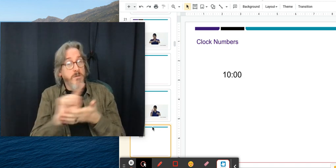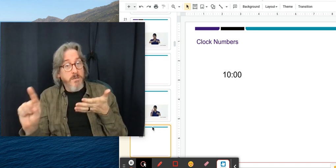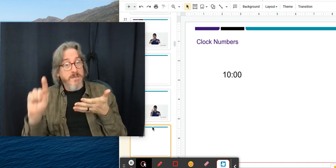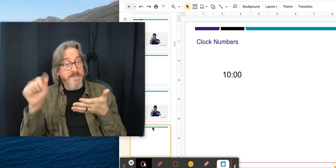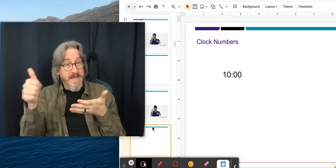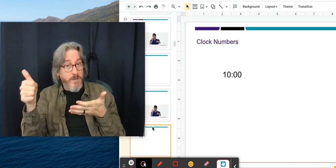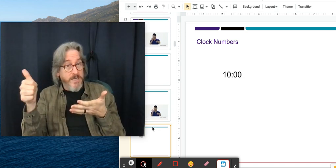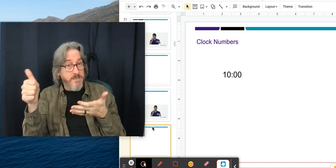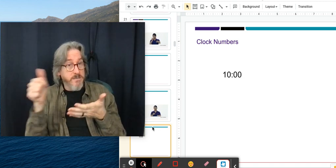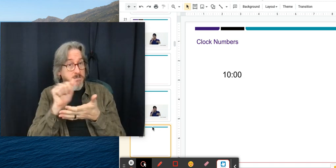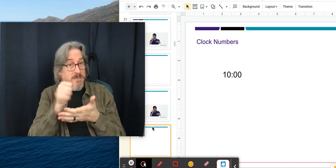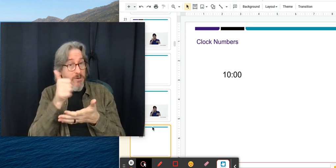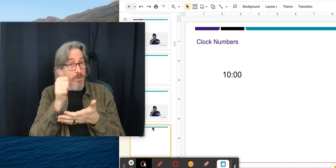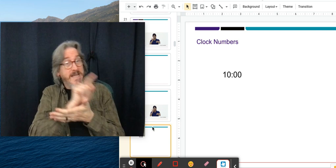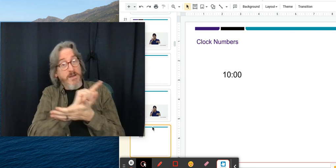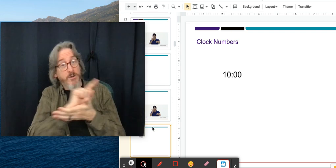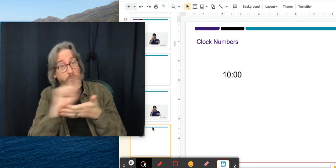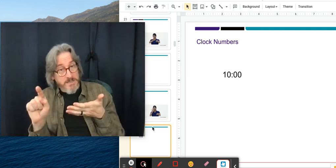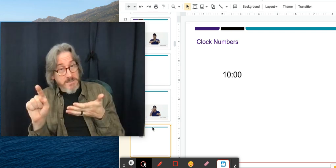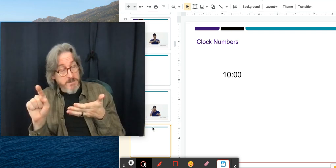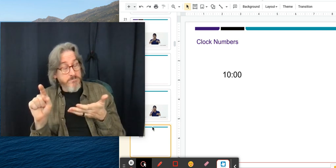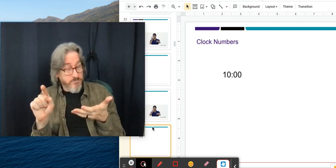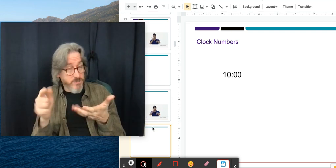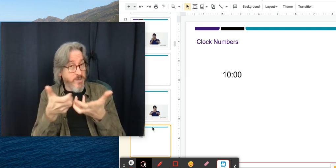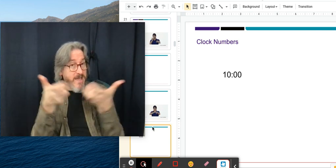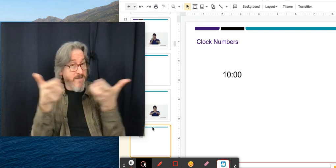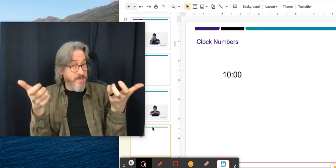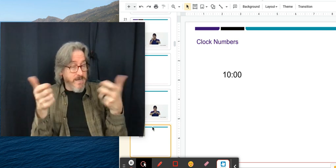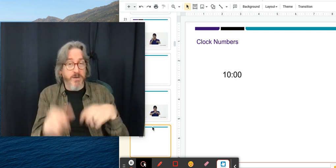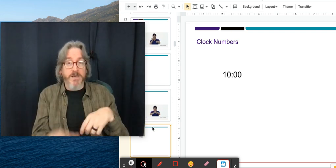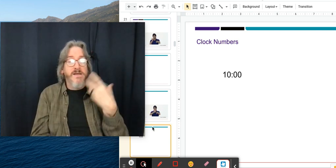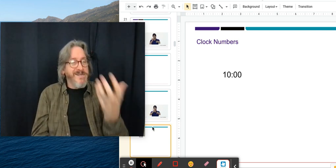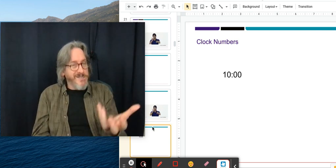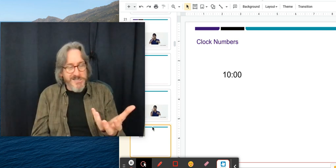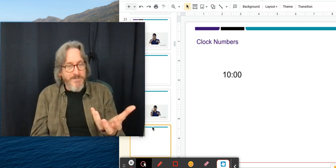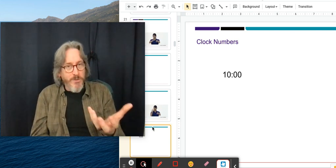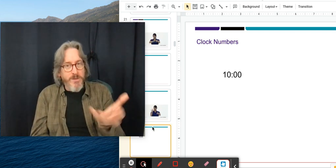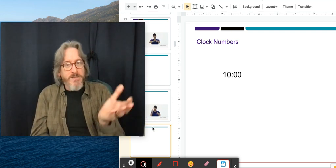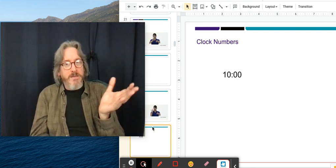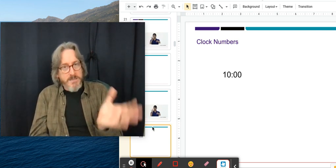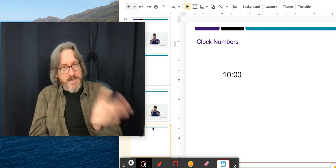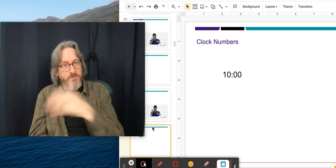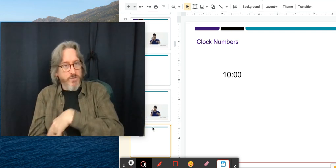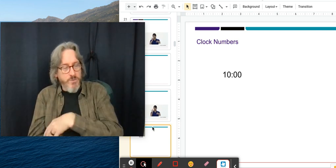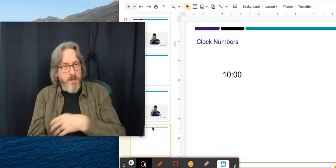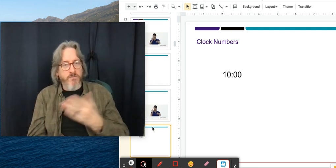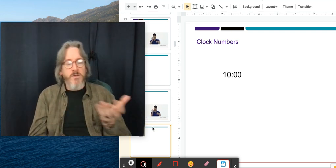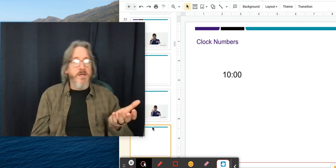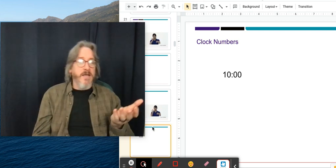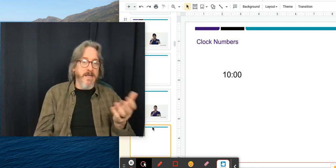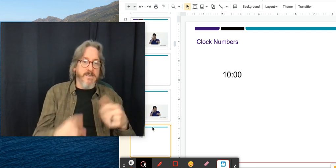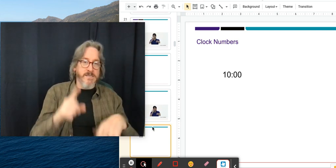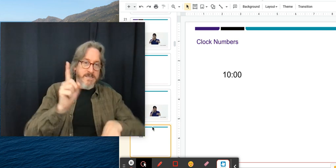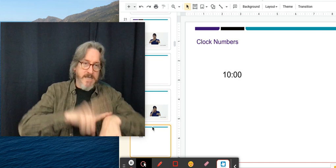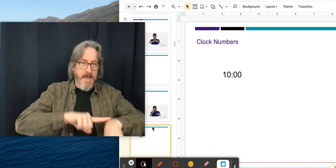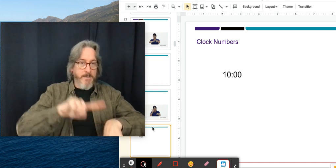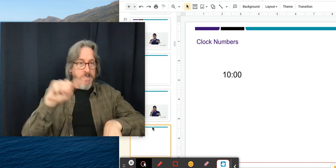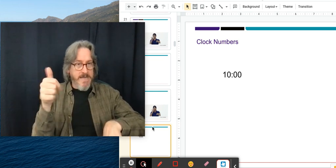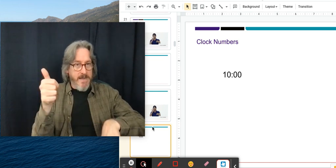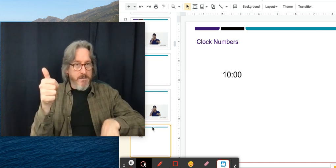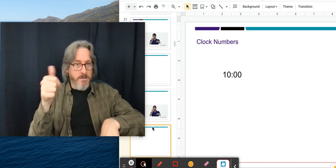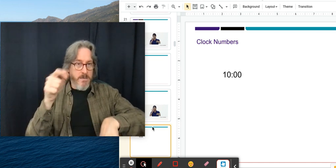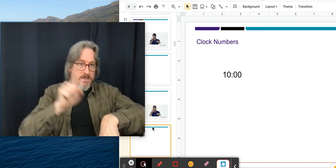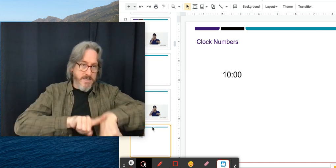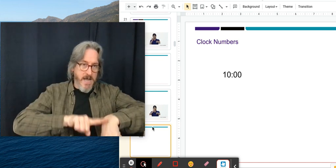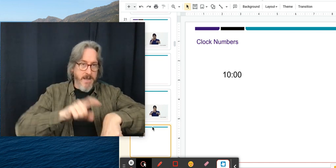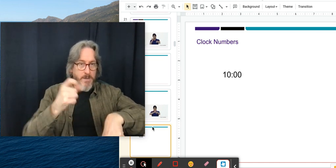go 10 weeks or 10 weeks. So they have to be separated. So the same thing with 10 through 12 is time